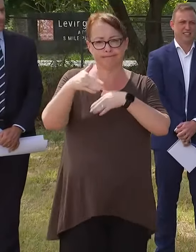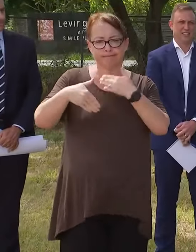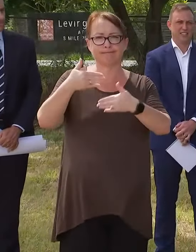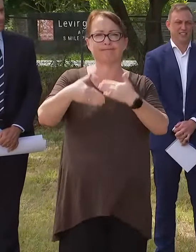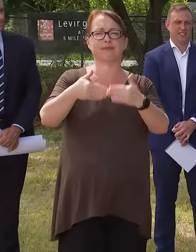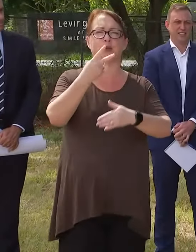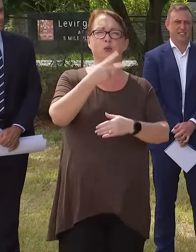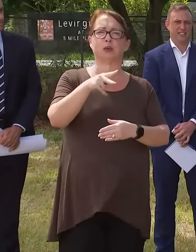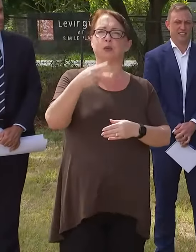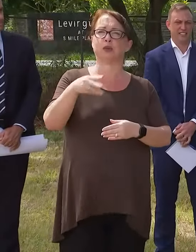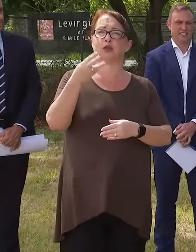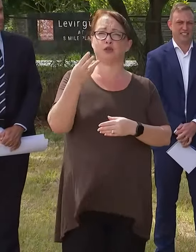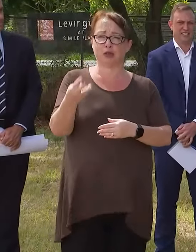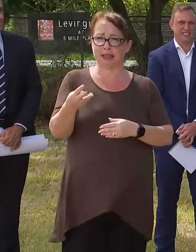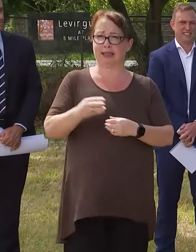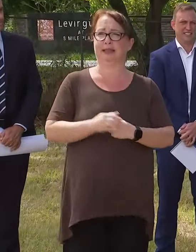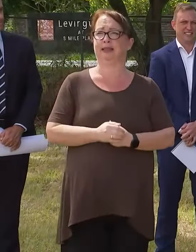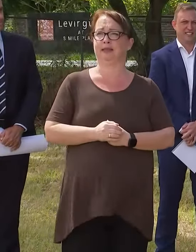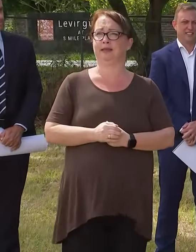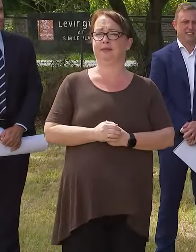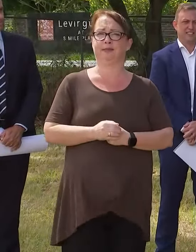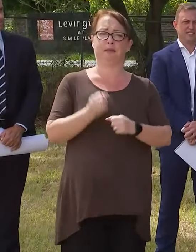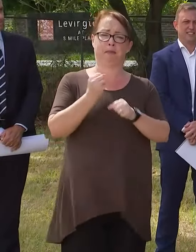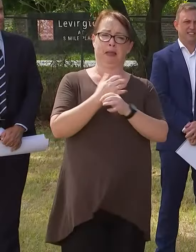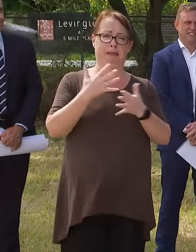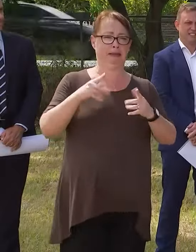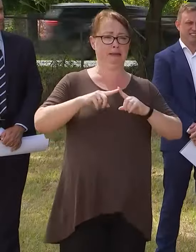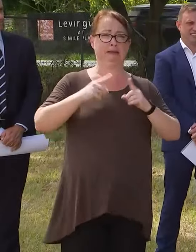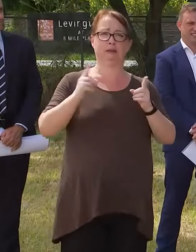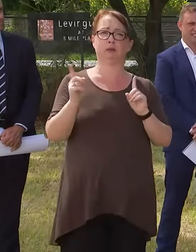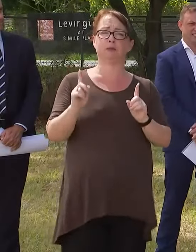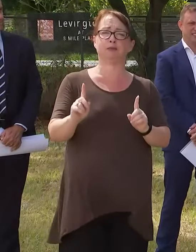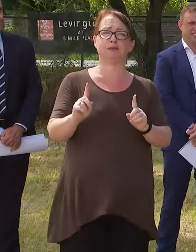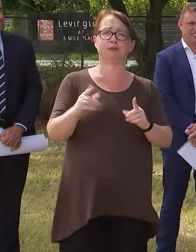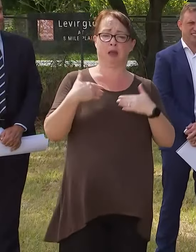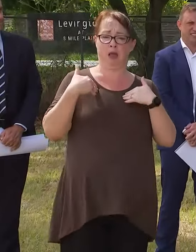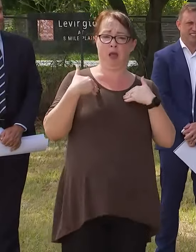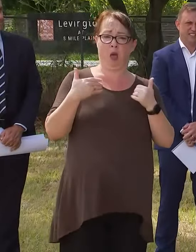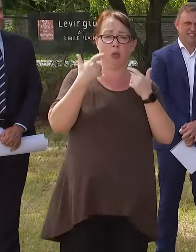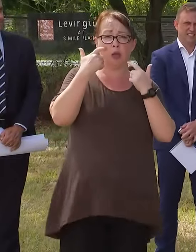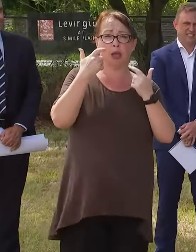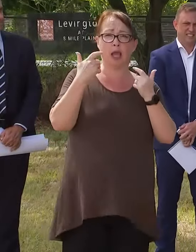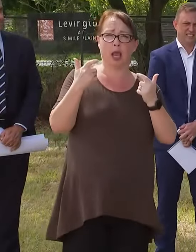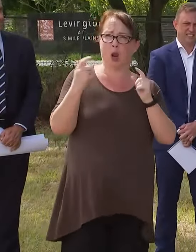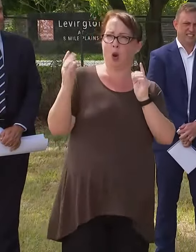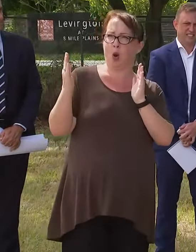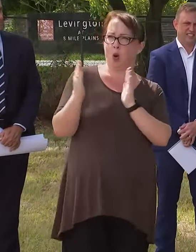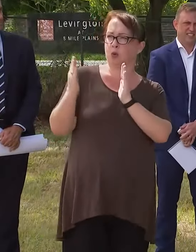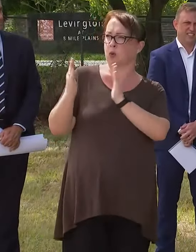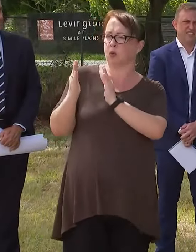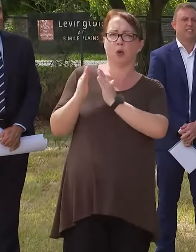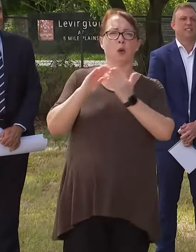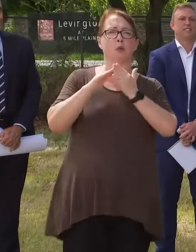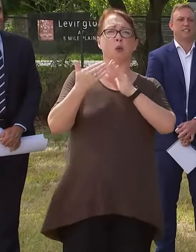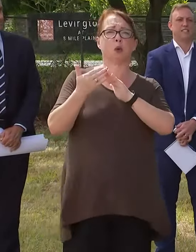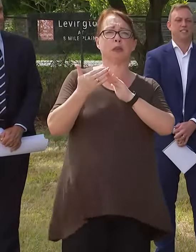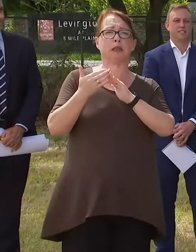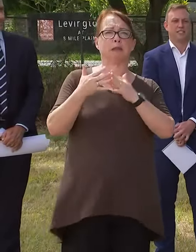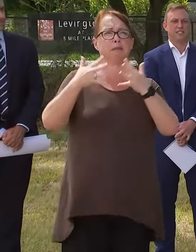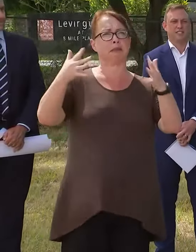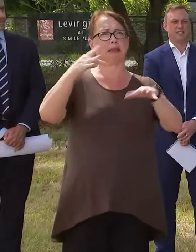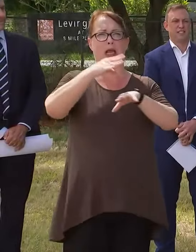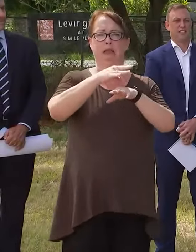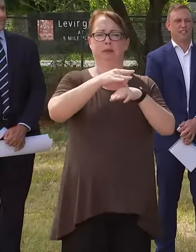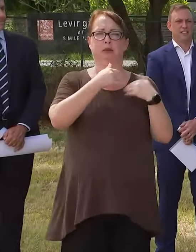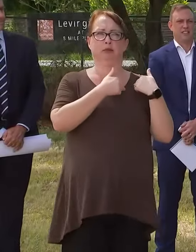difference this will make is that we're bringing healthcare closer to the communities and taking pressure off our major hospitals.